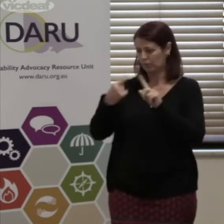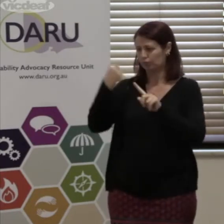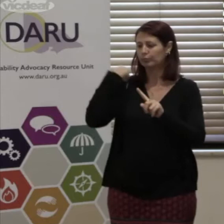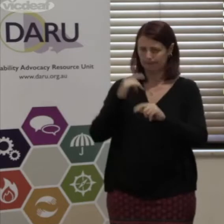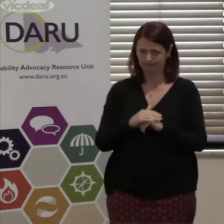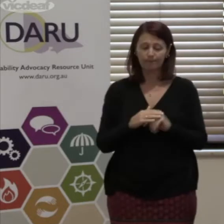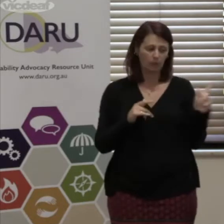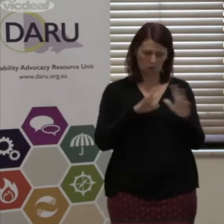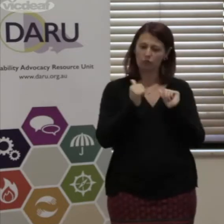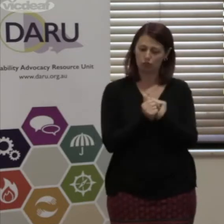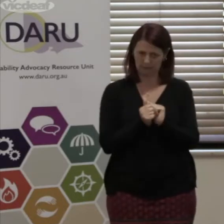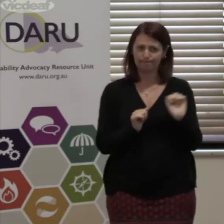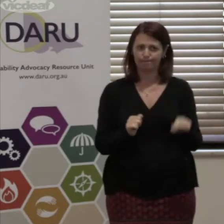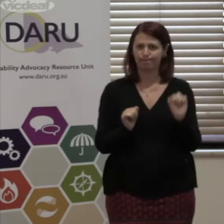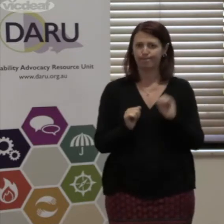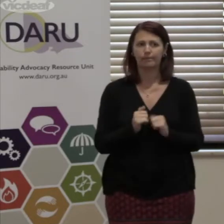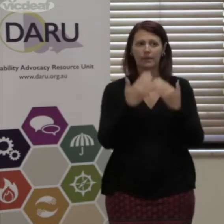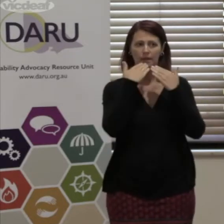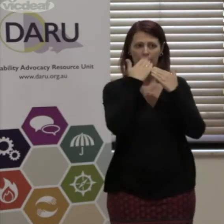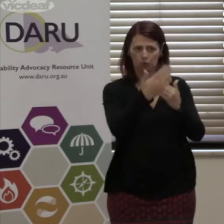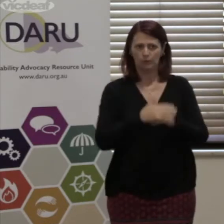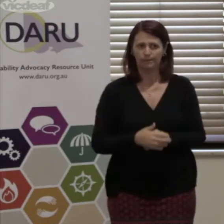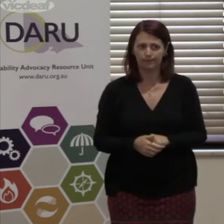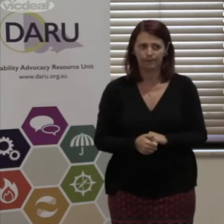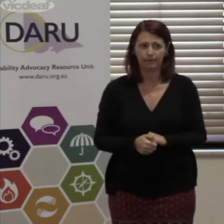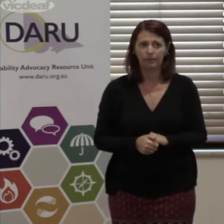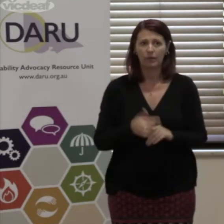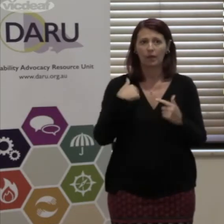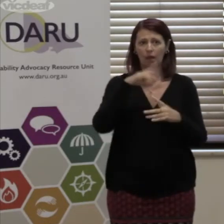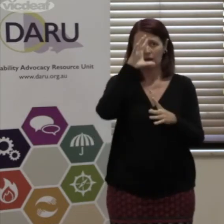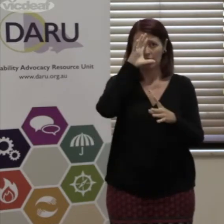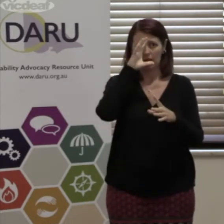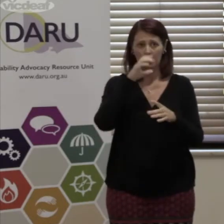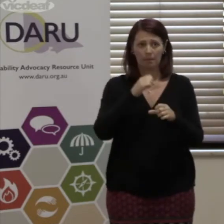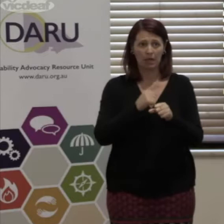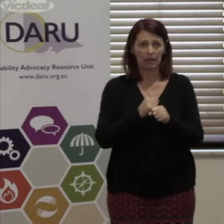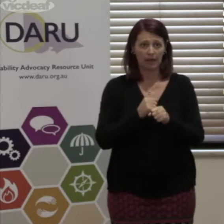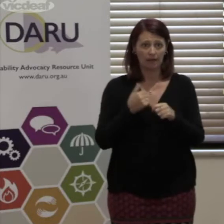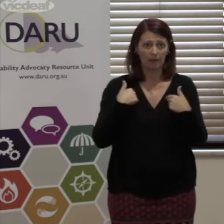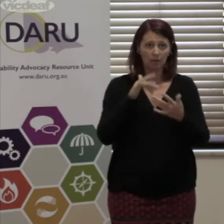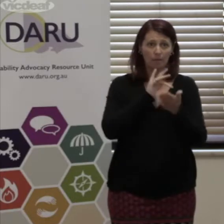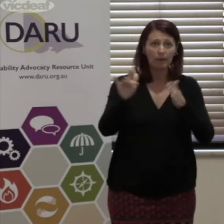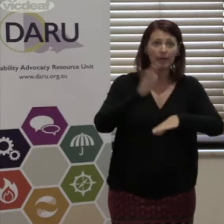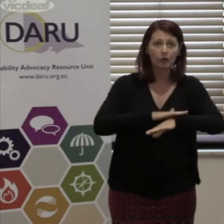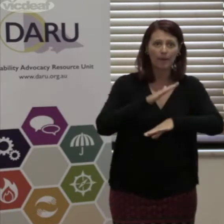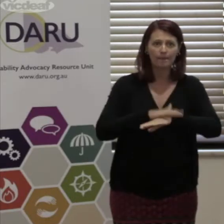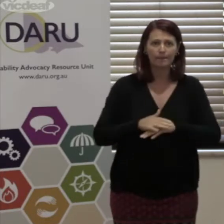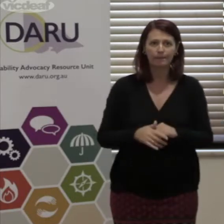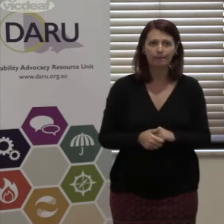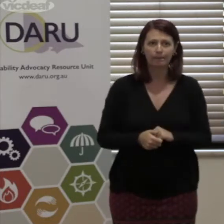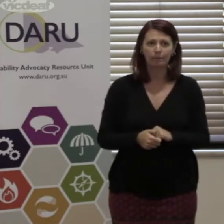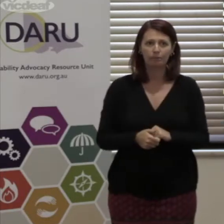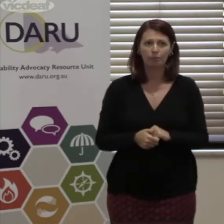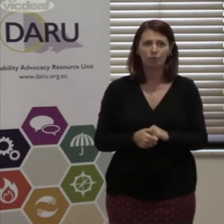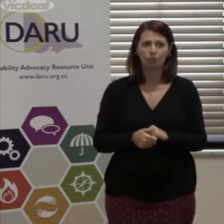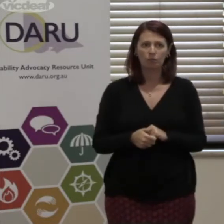I agree with you 100%. Thank you very much. I believe that I'm out of time. I think